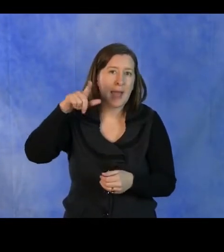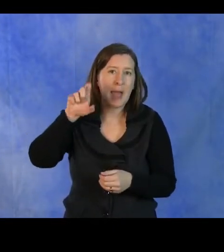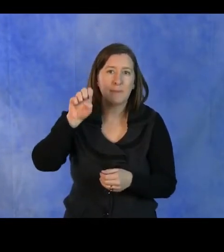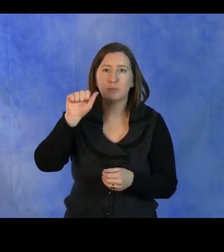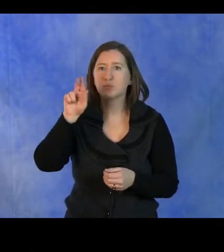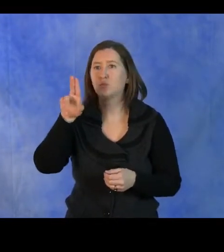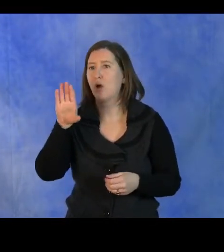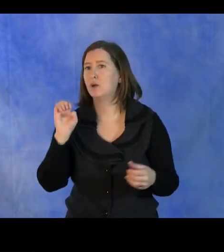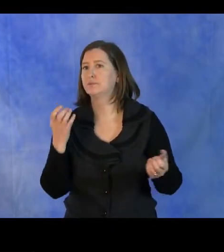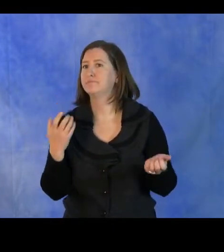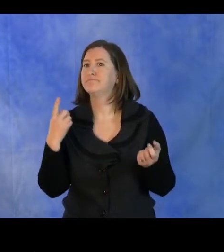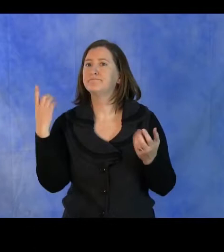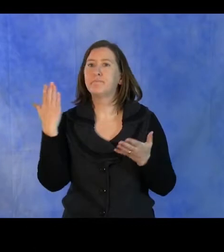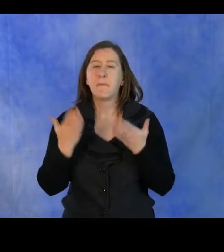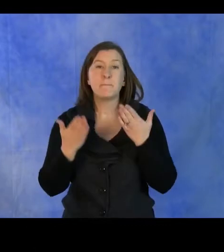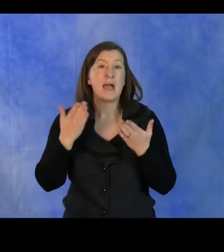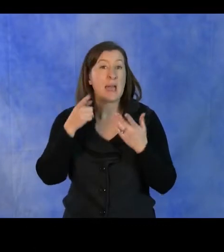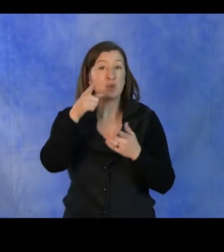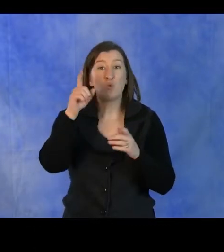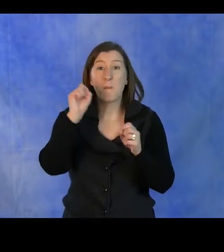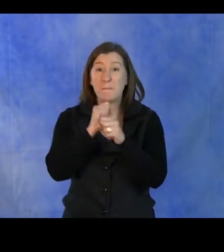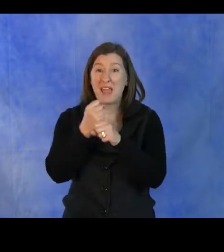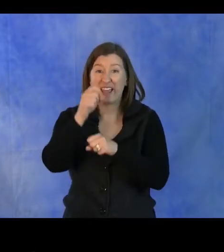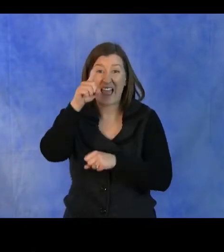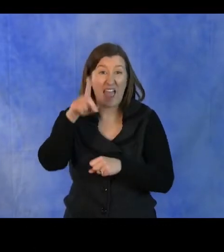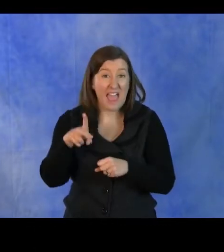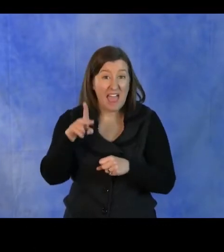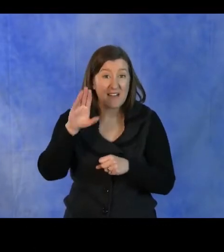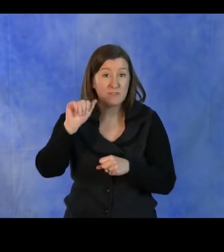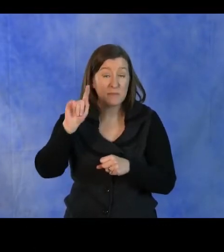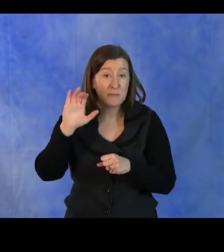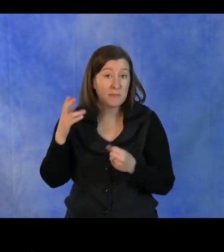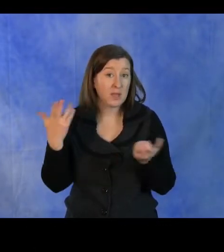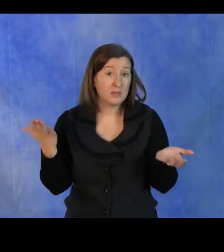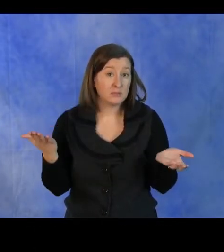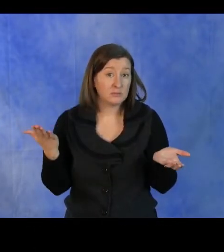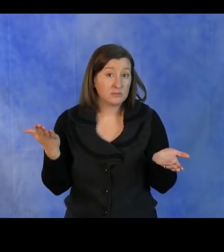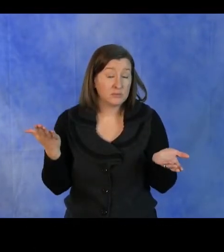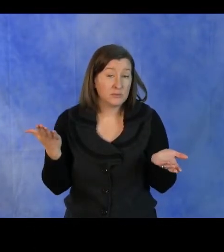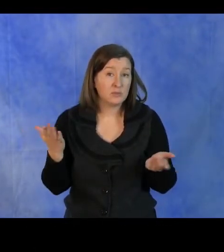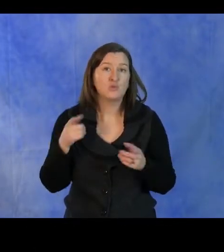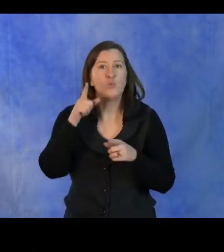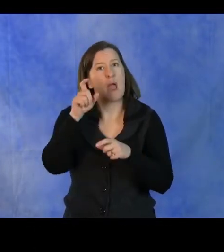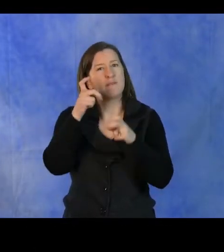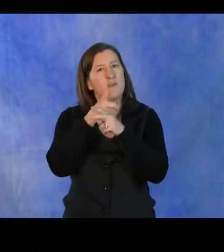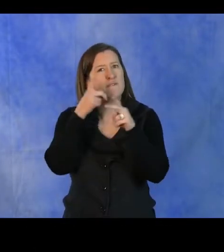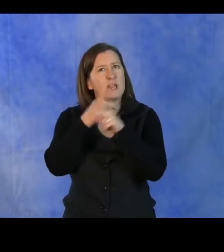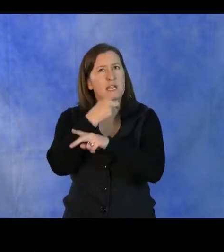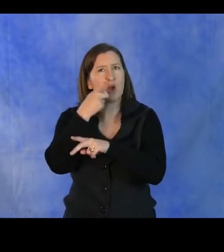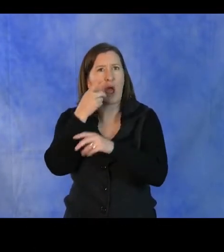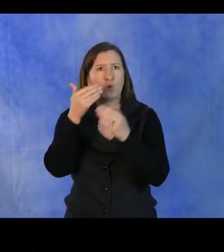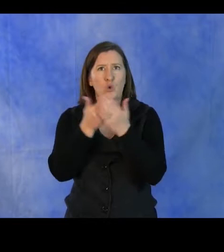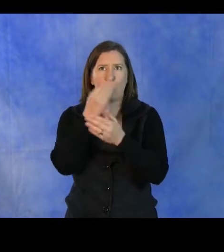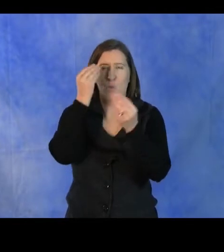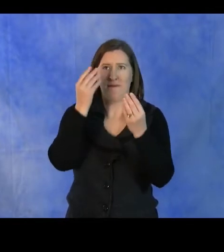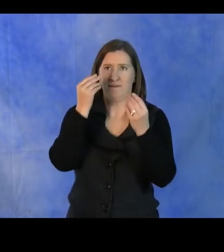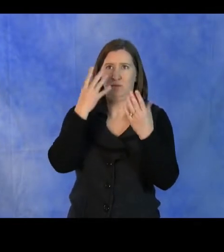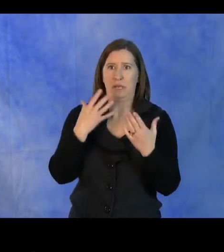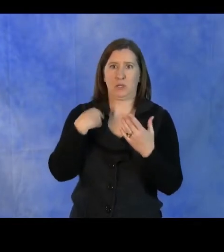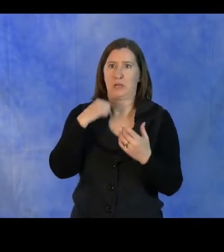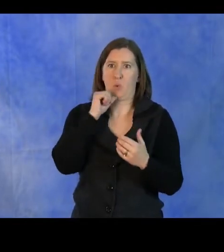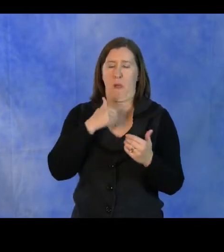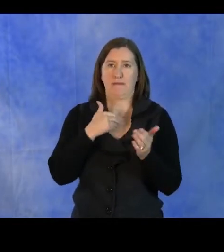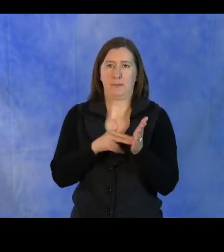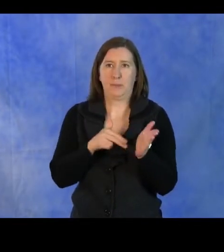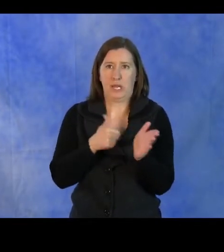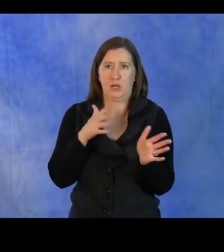your strategy. So maybe you use applesauce, or maybe you make half a batch. You have to figure